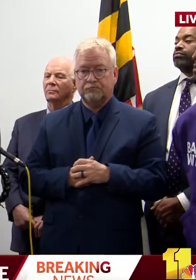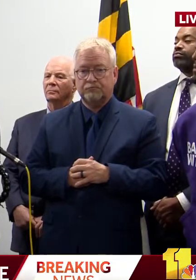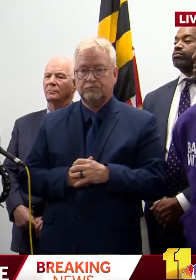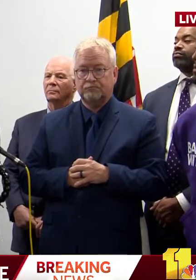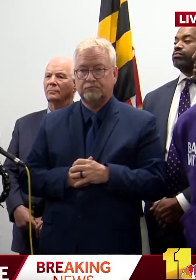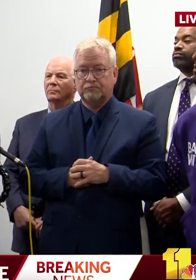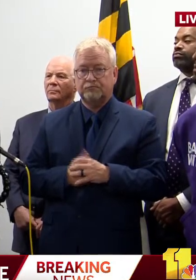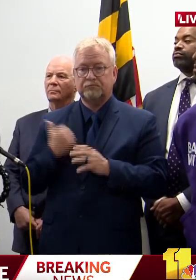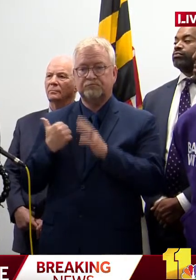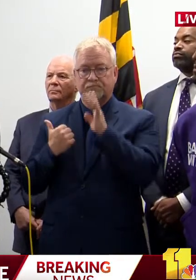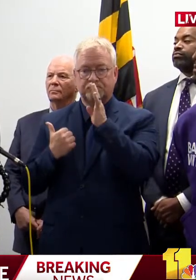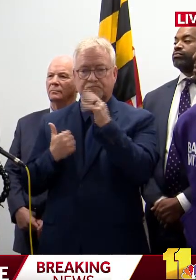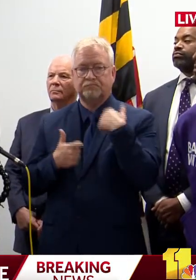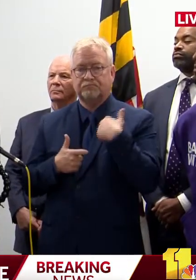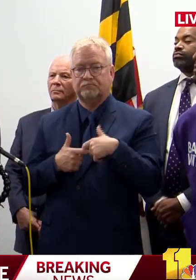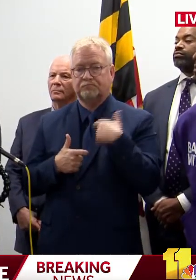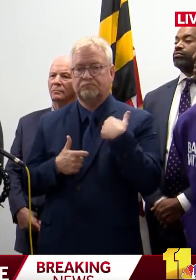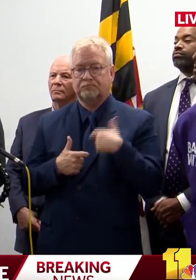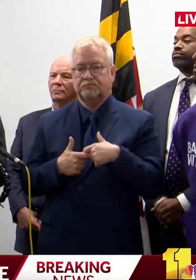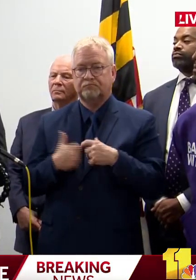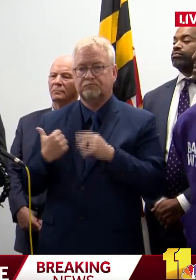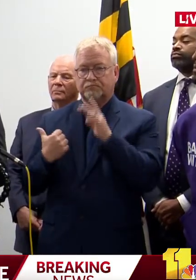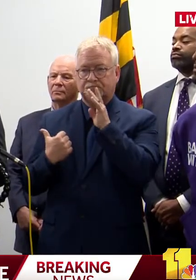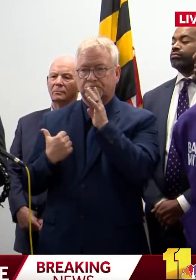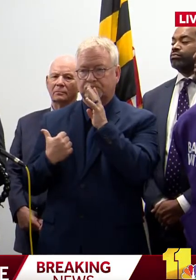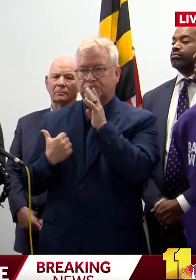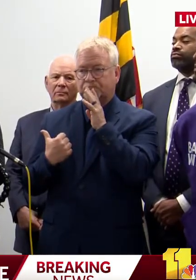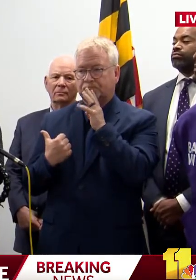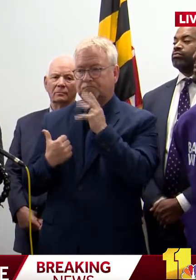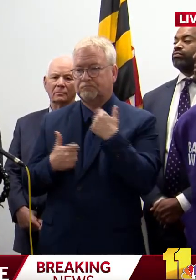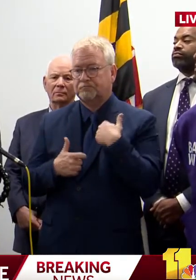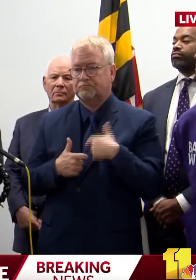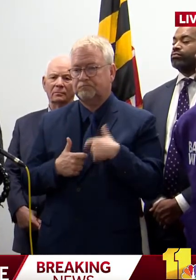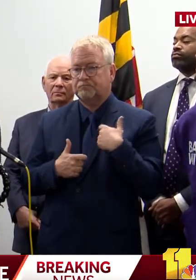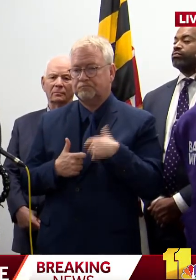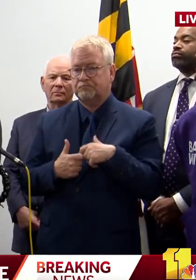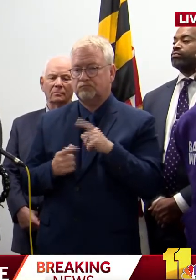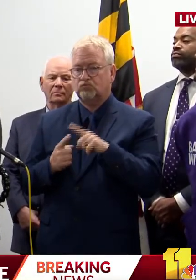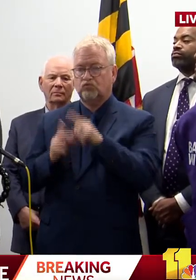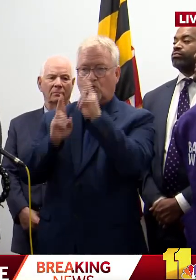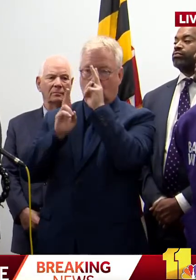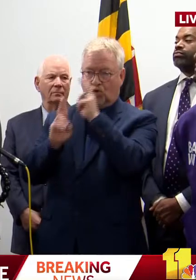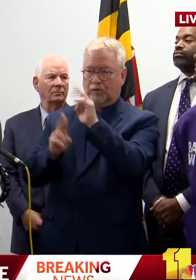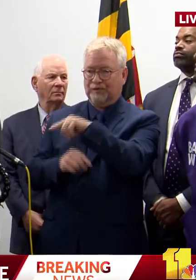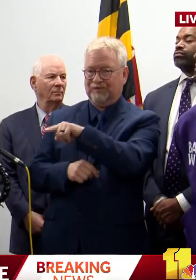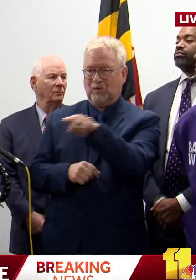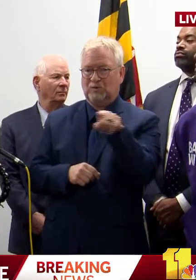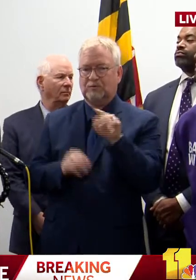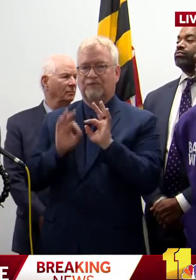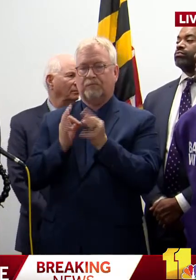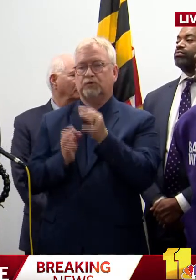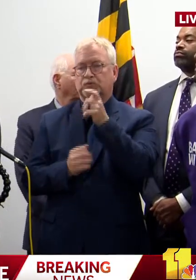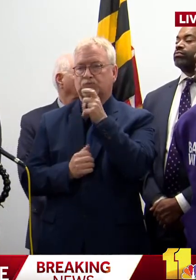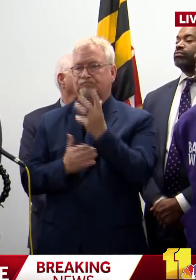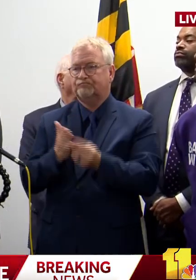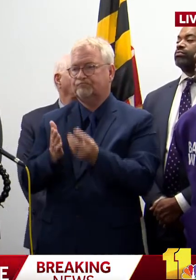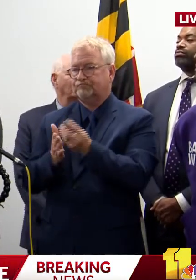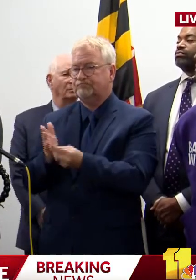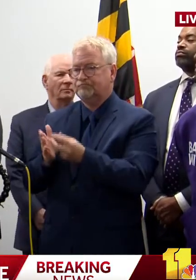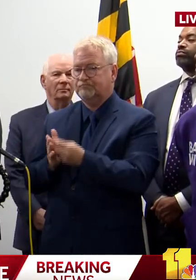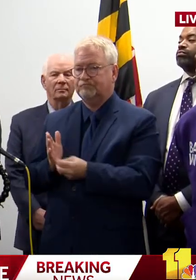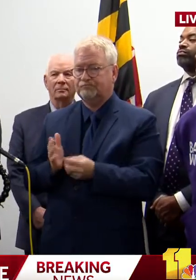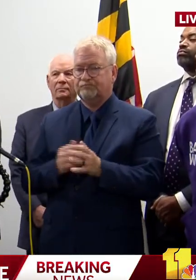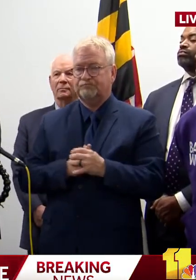las oraciones de ellos son con la familia de las víctimas.